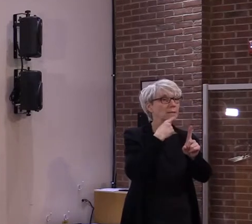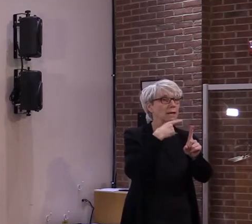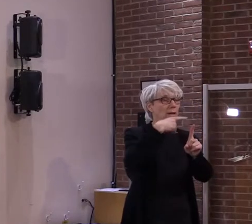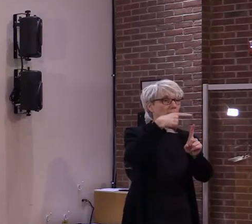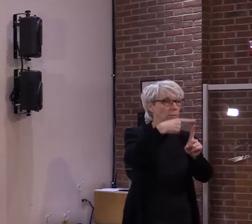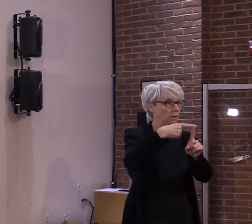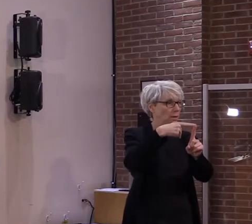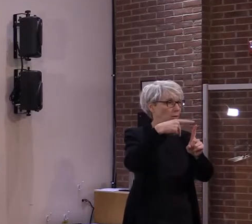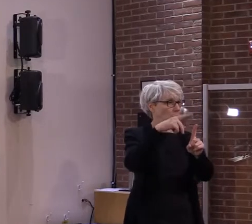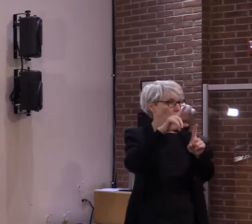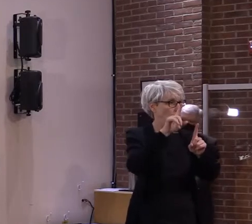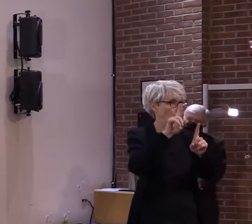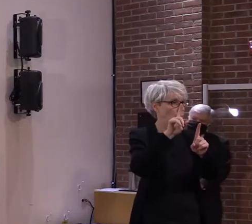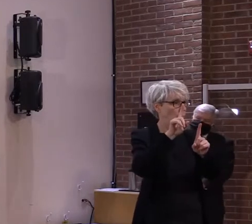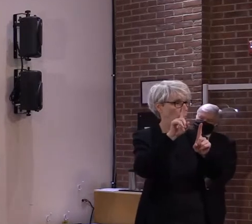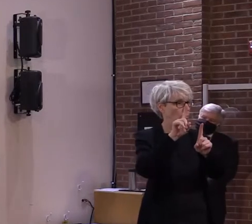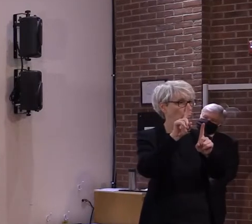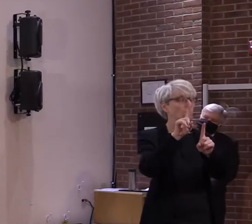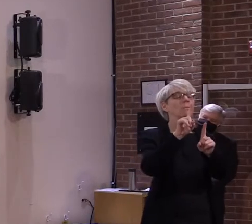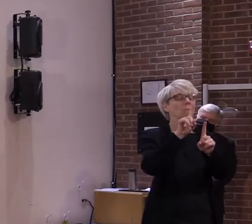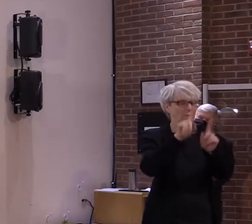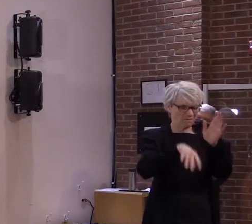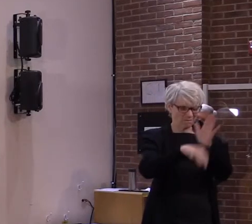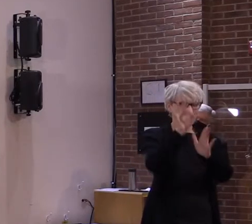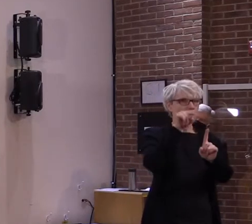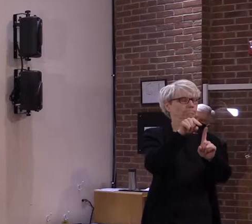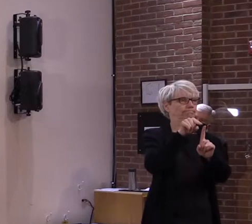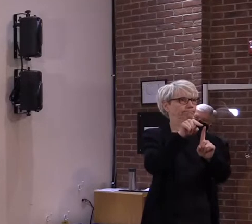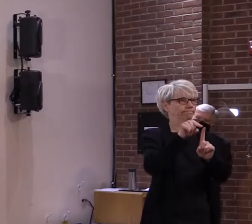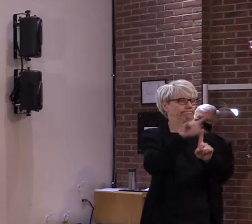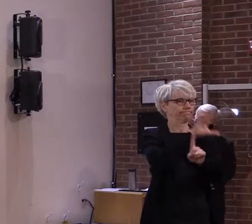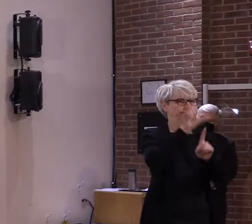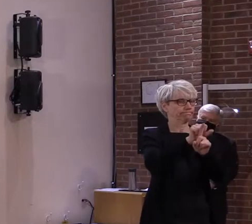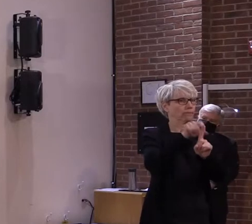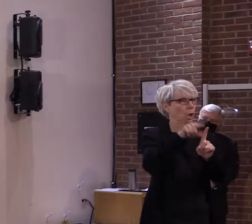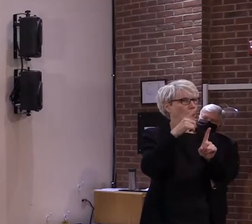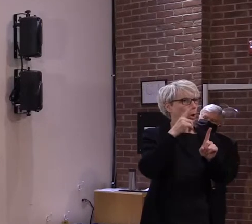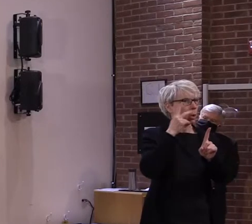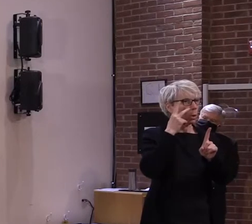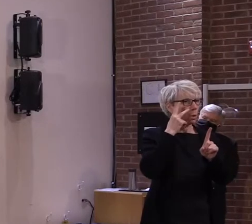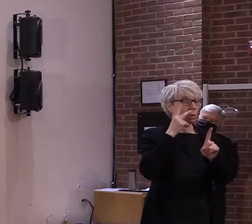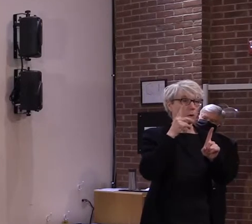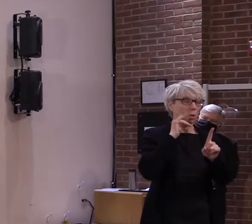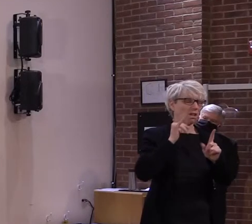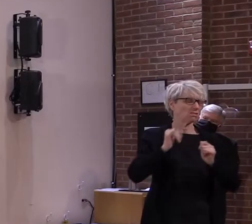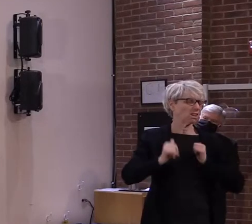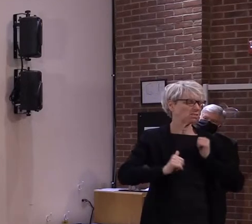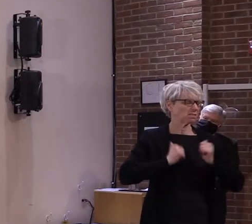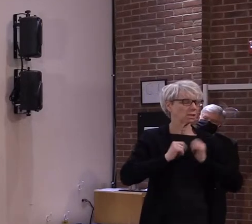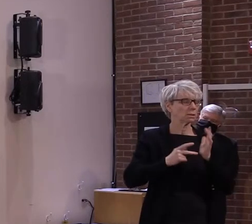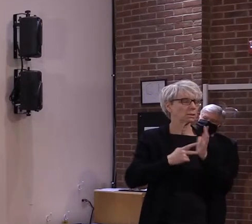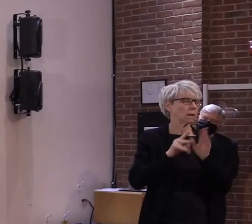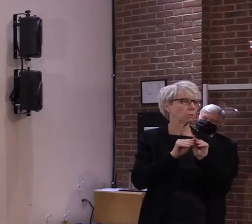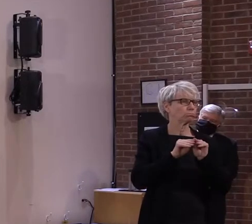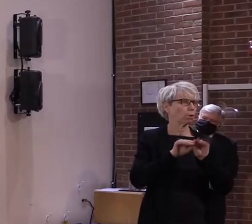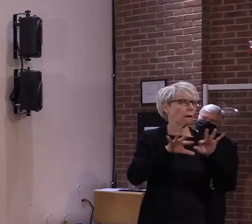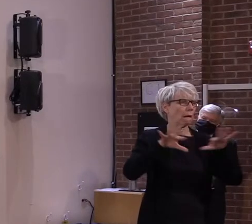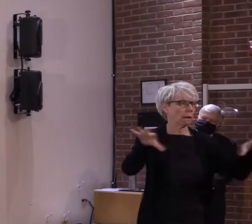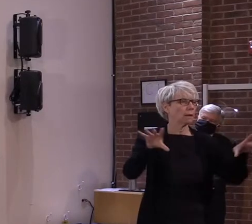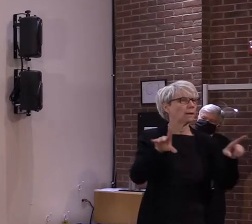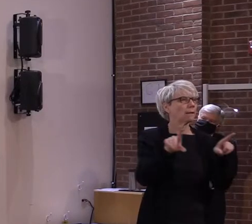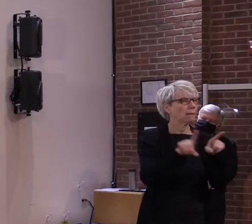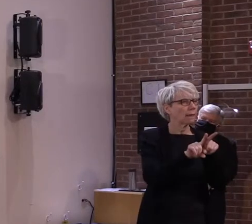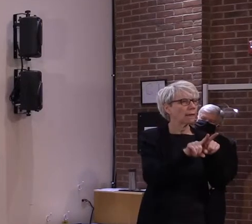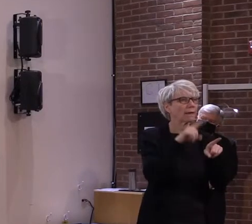in one specimen. This variant may be twice as transmissible, like the others, and may have